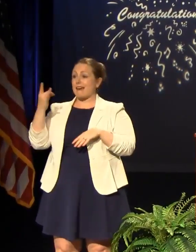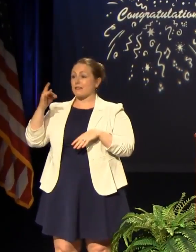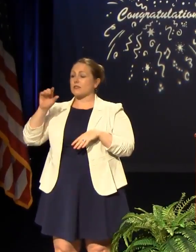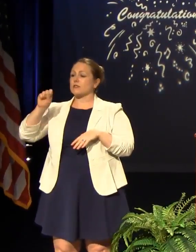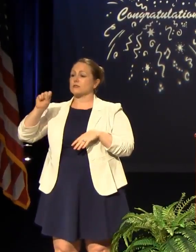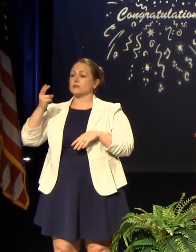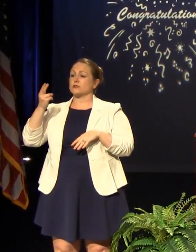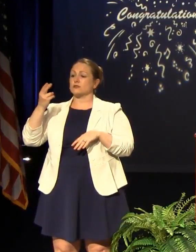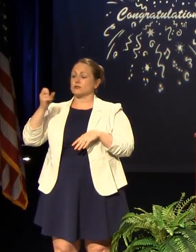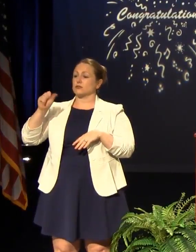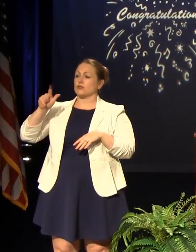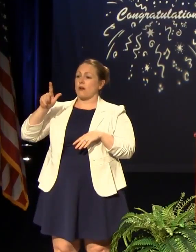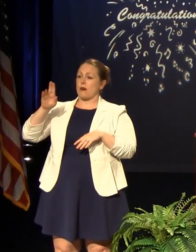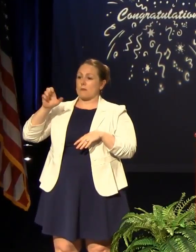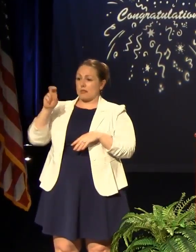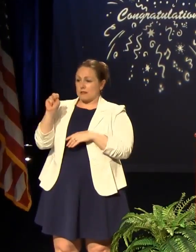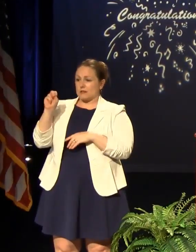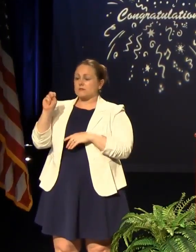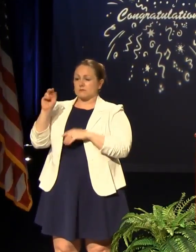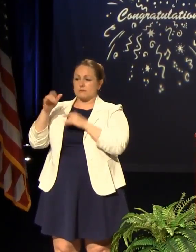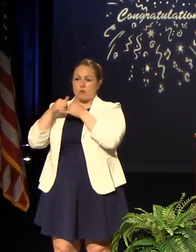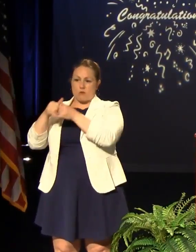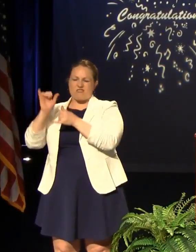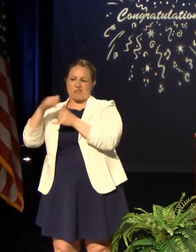is considered the top award.